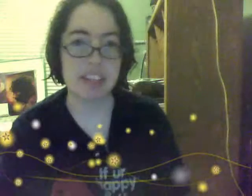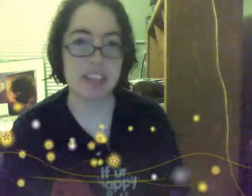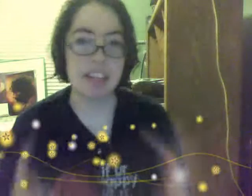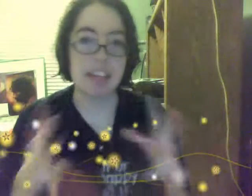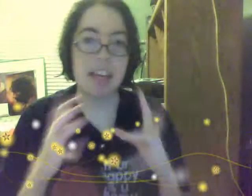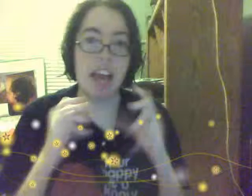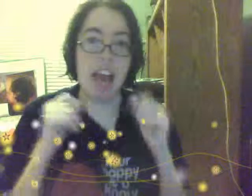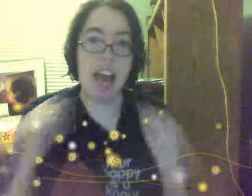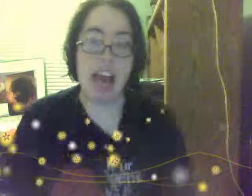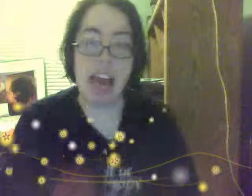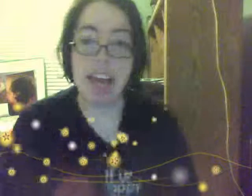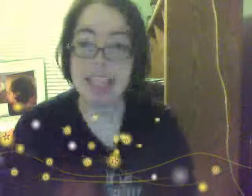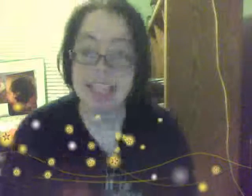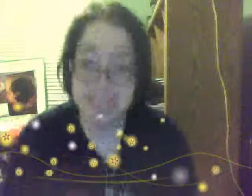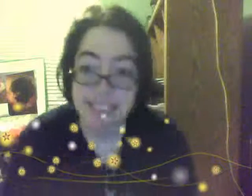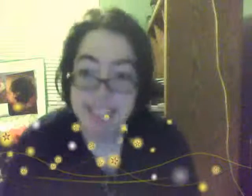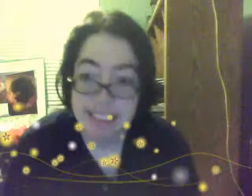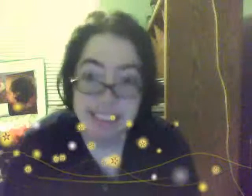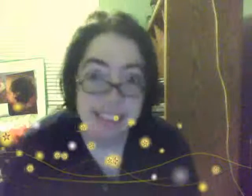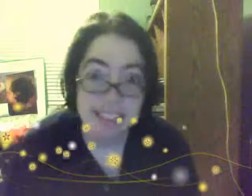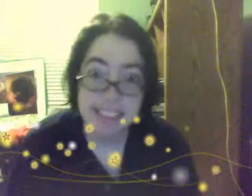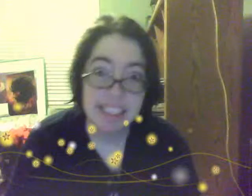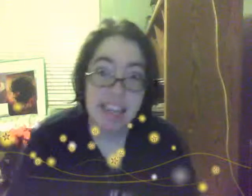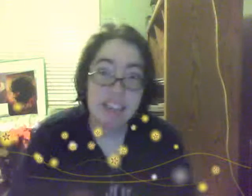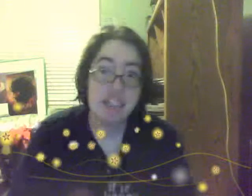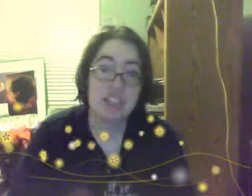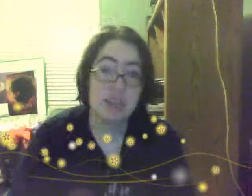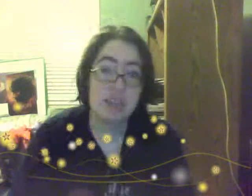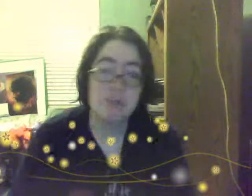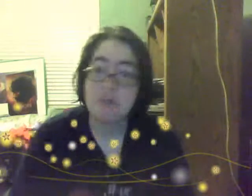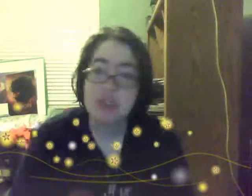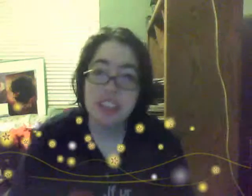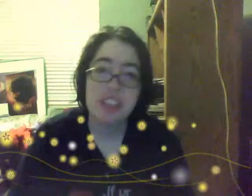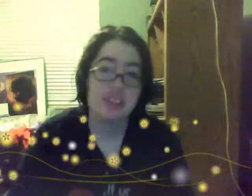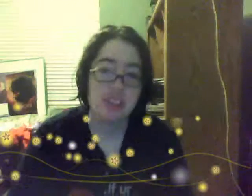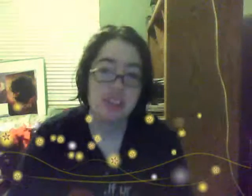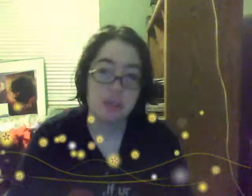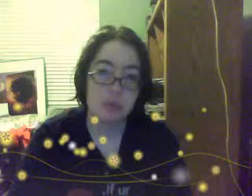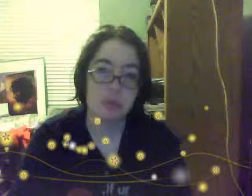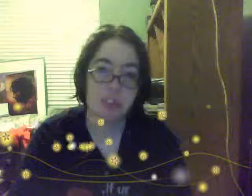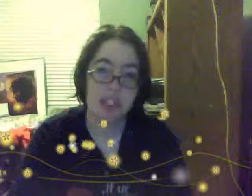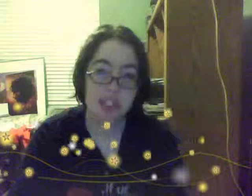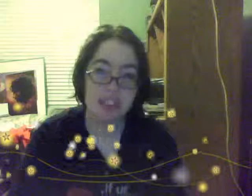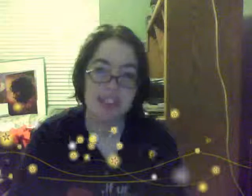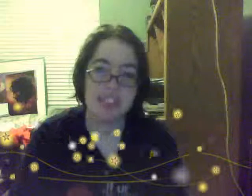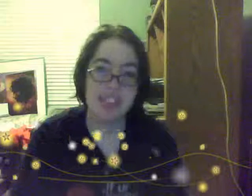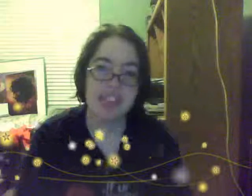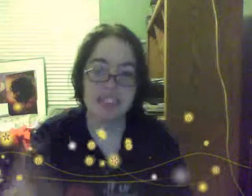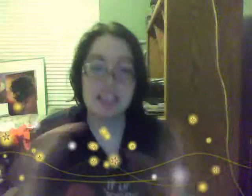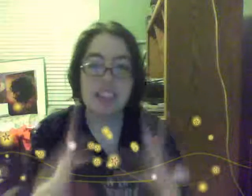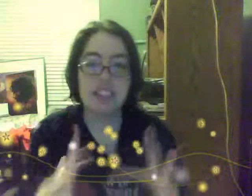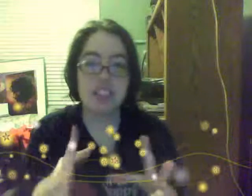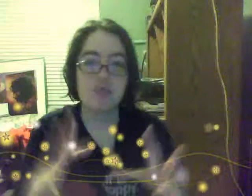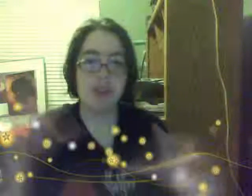taken. And that is just some really fucking cruel shit. It's like the guilty remnants